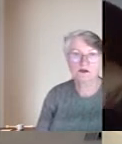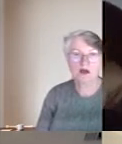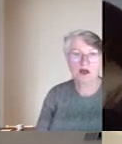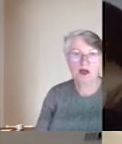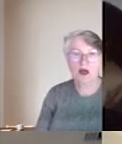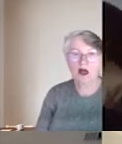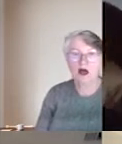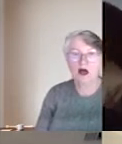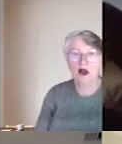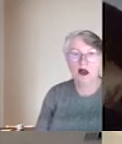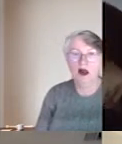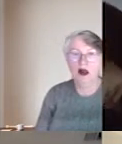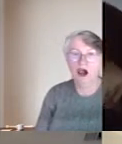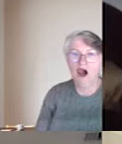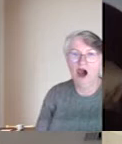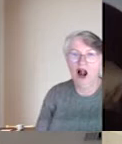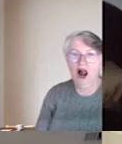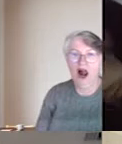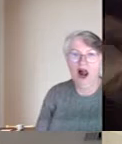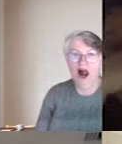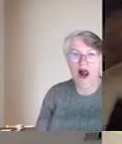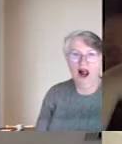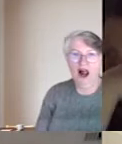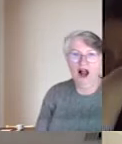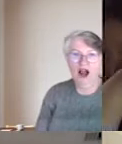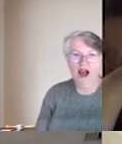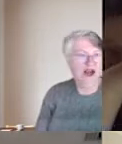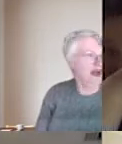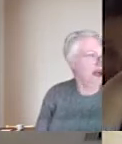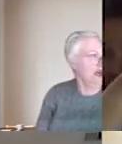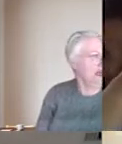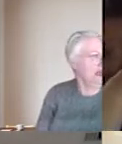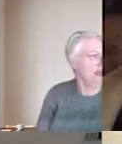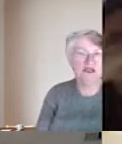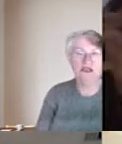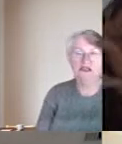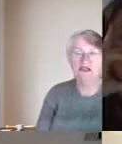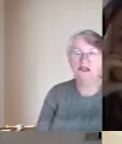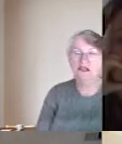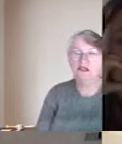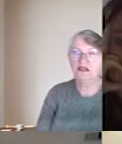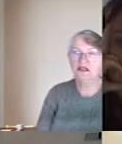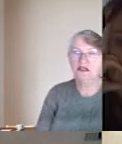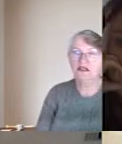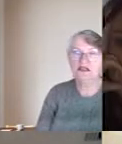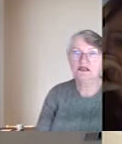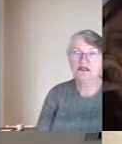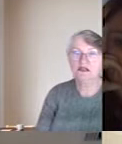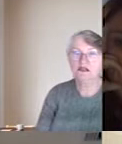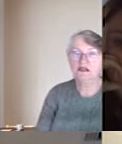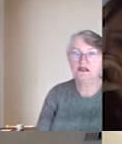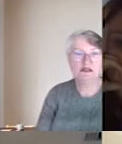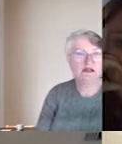playing using those keywords. Okay, it's 2:05 or